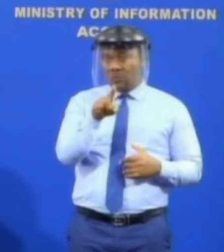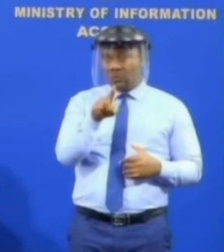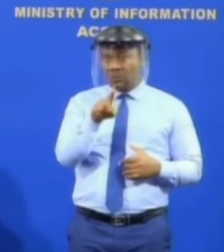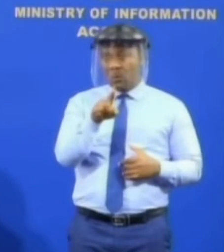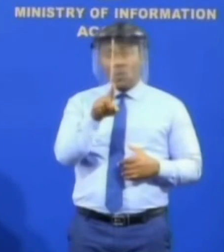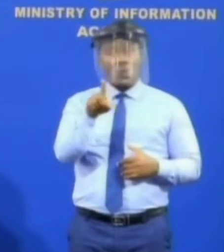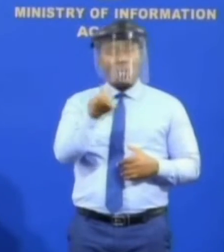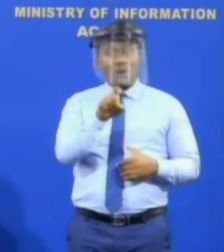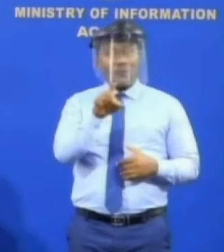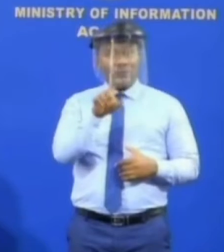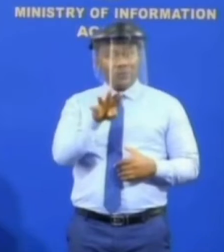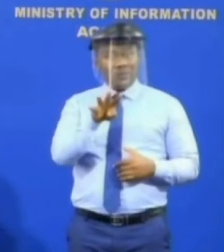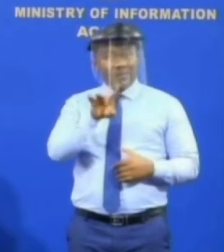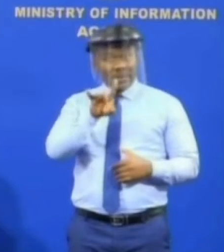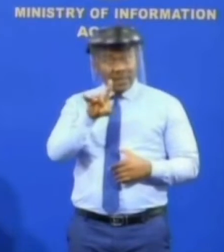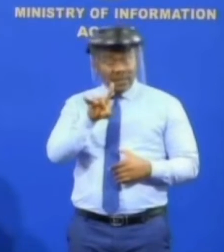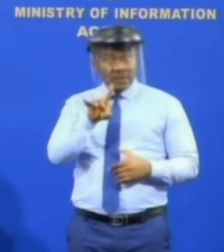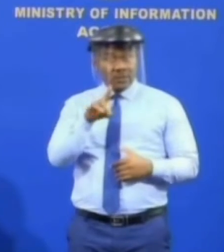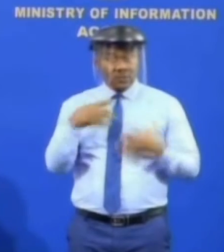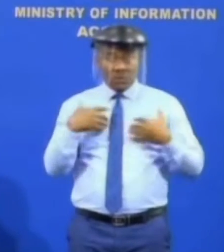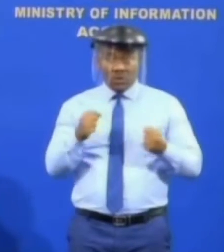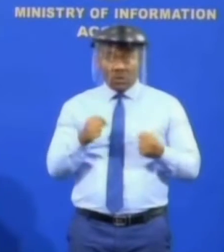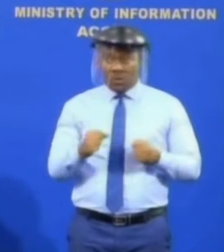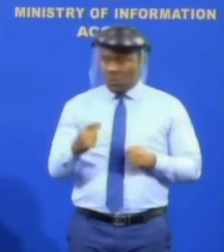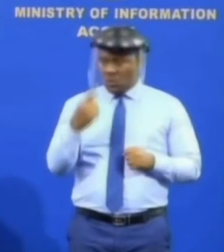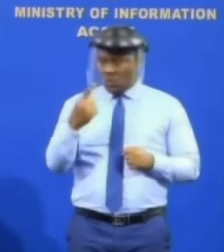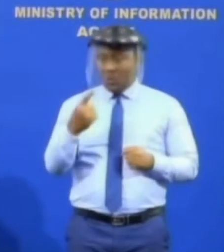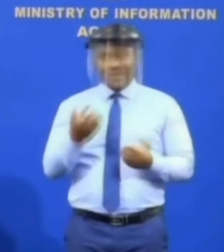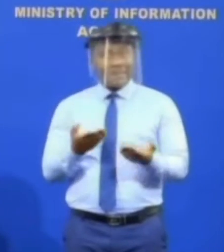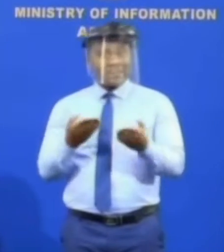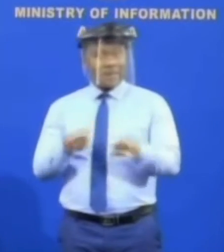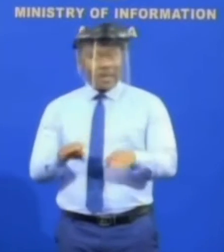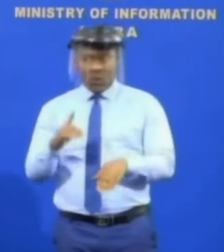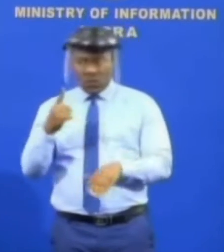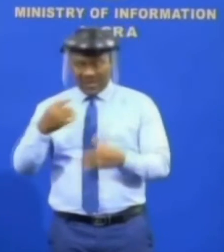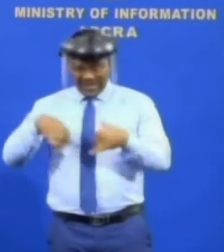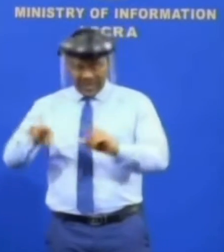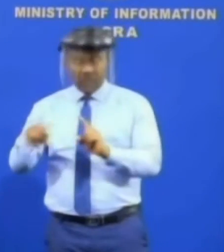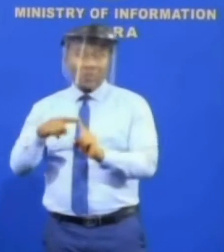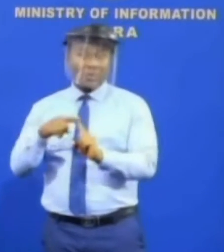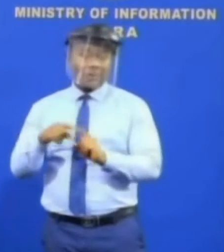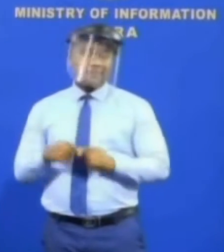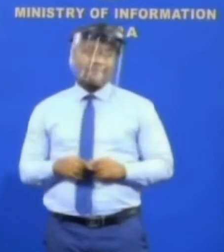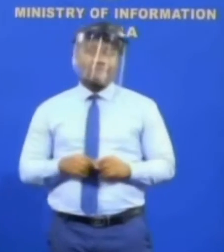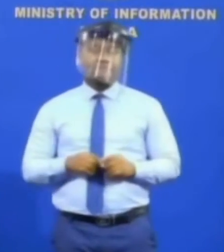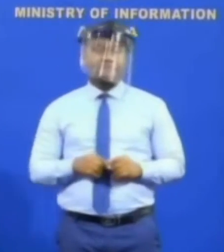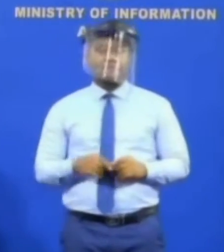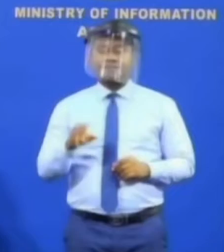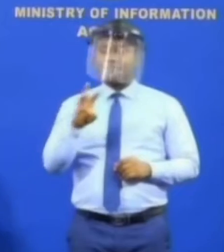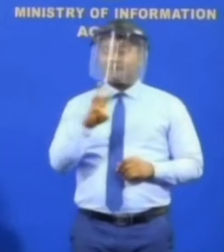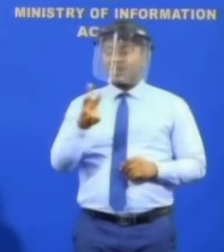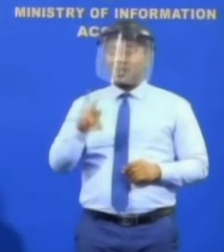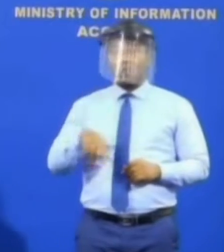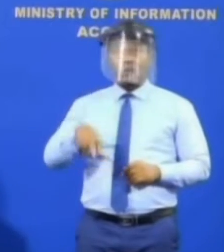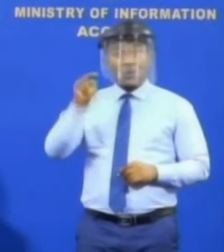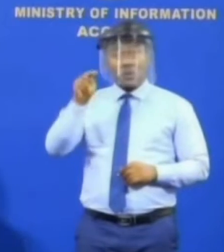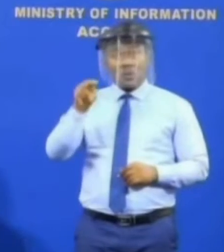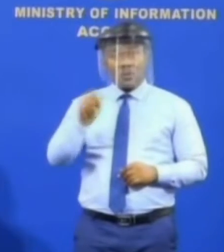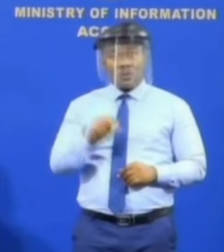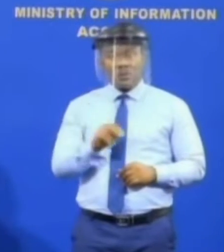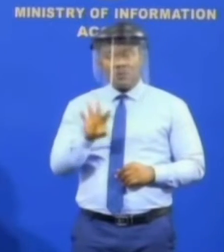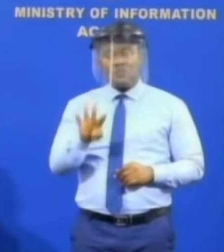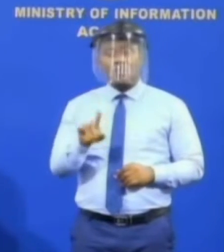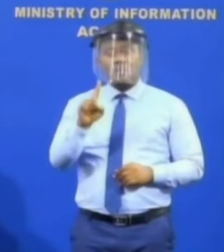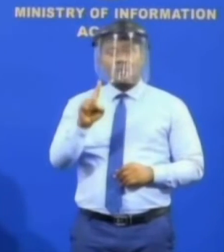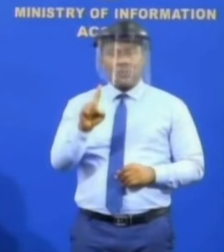148 had recovered, 1 died, and so they have 1 active case. And finally, the Western North has had